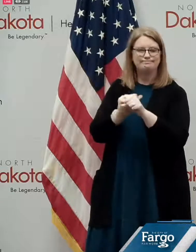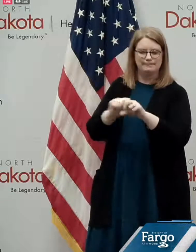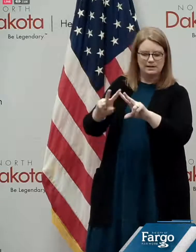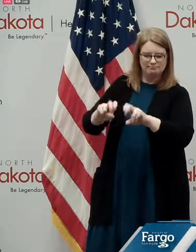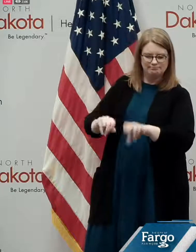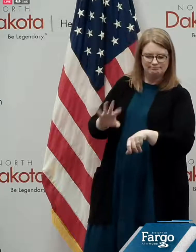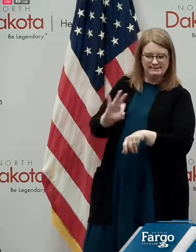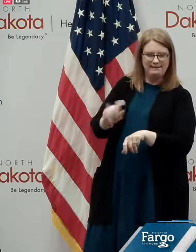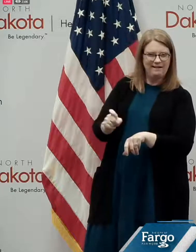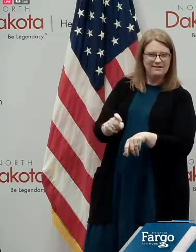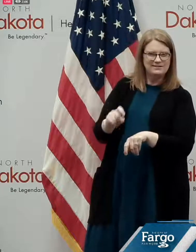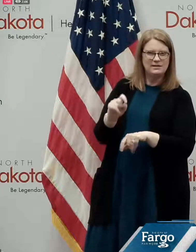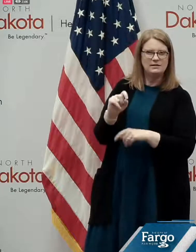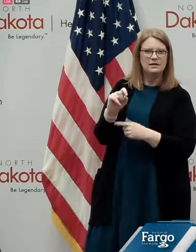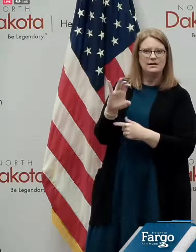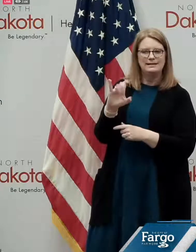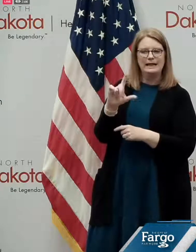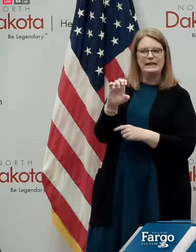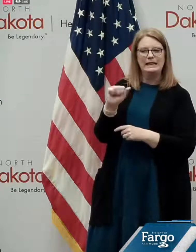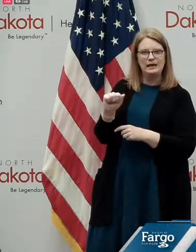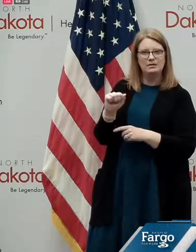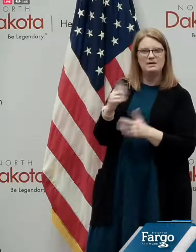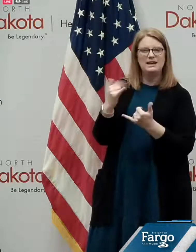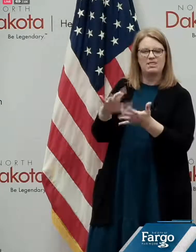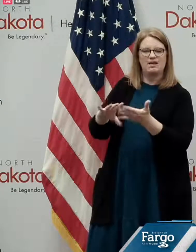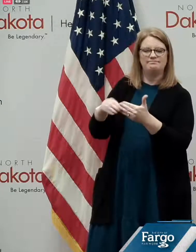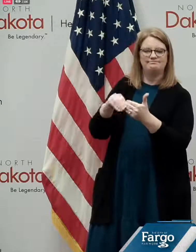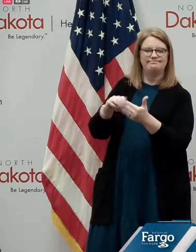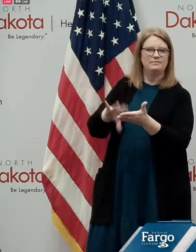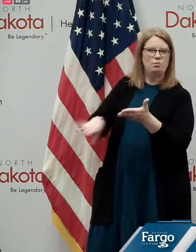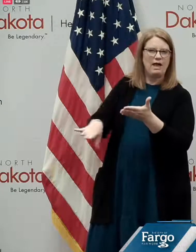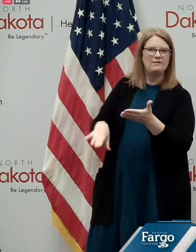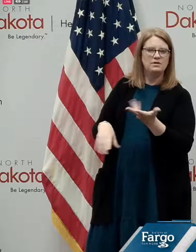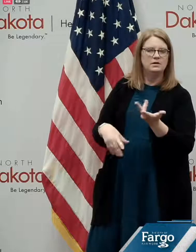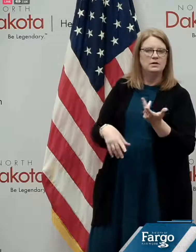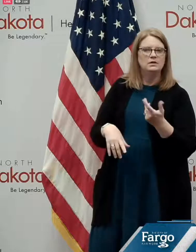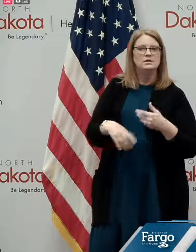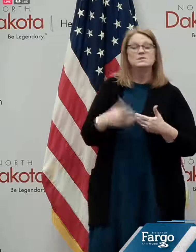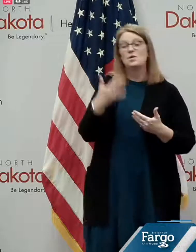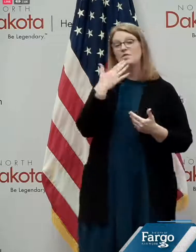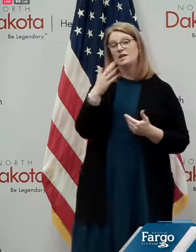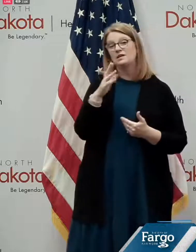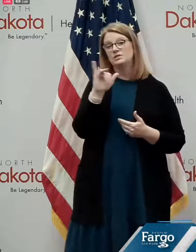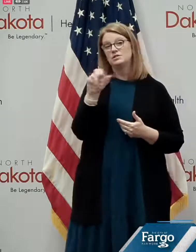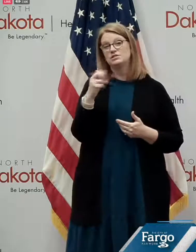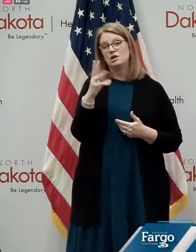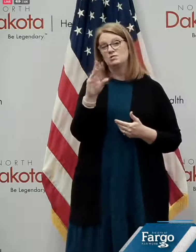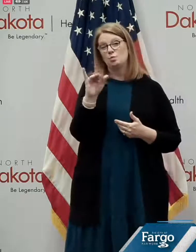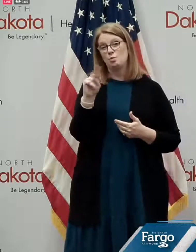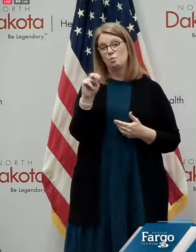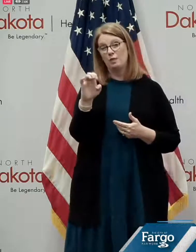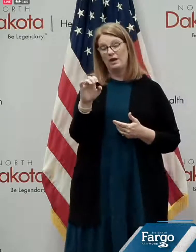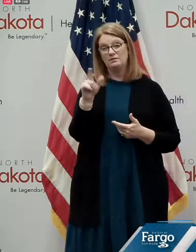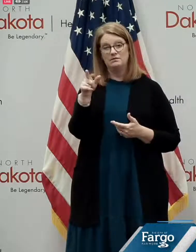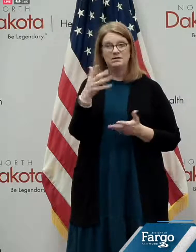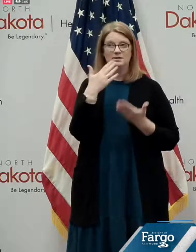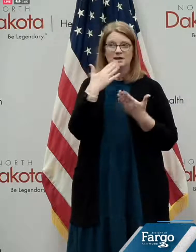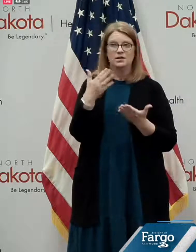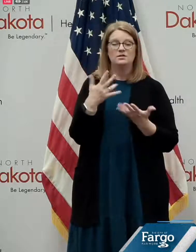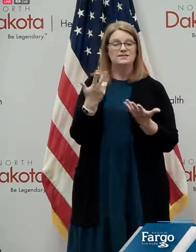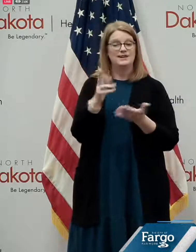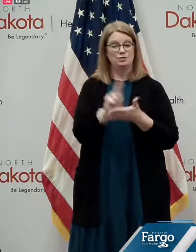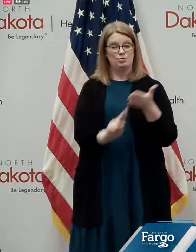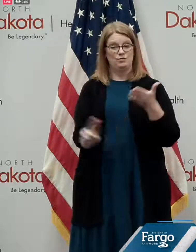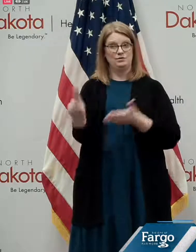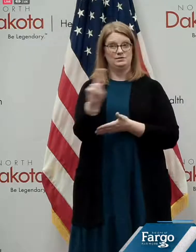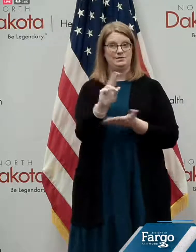we're in a better position. And again, I want to thank Dr. Josh Nguyen for his leadership. And when I say universities, the labs that we're